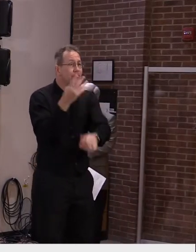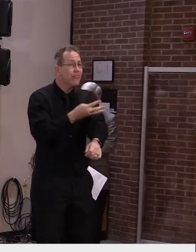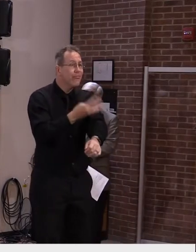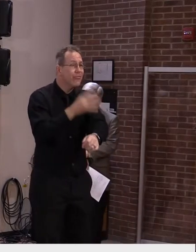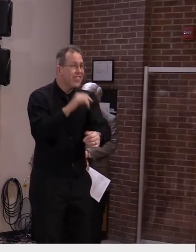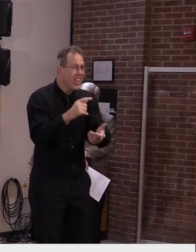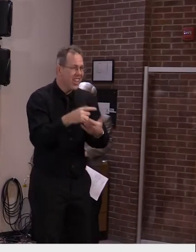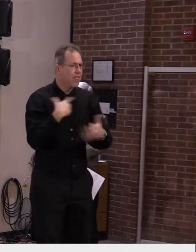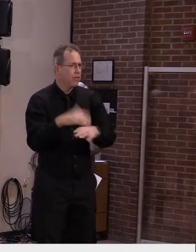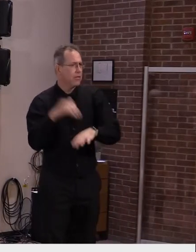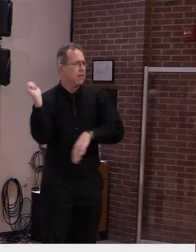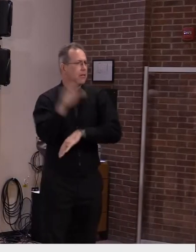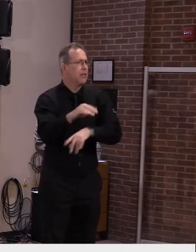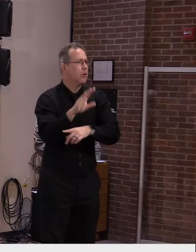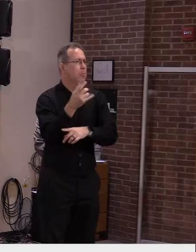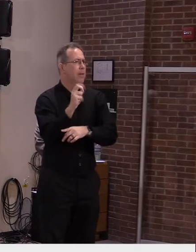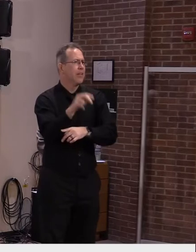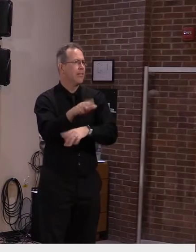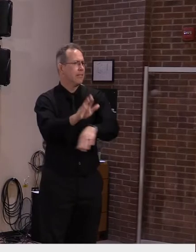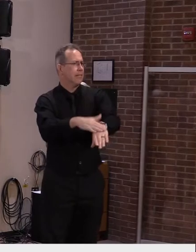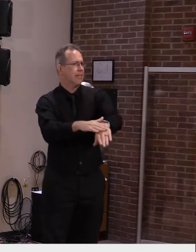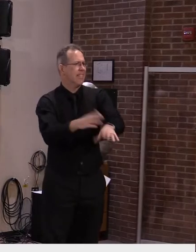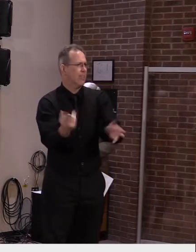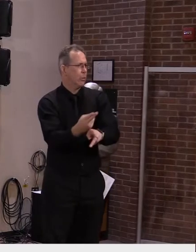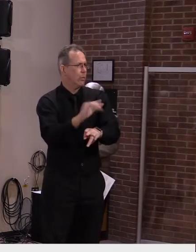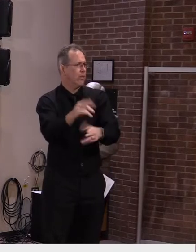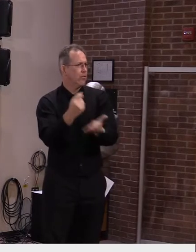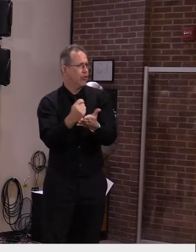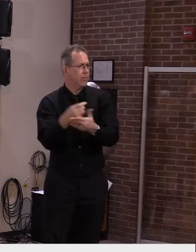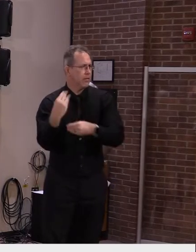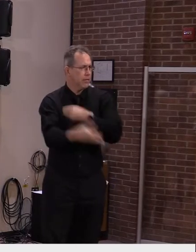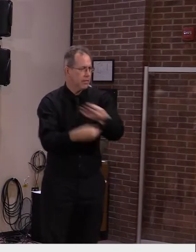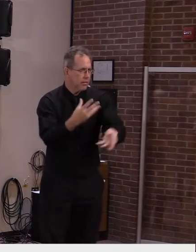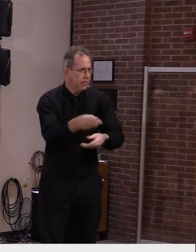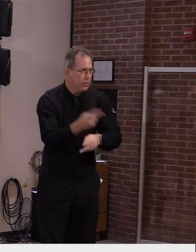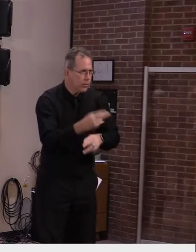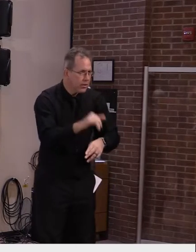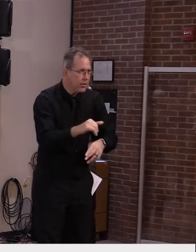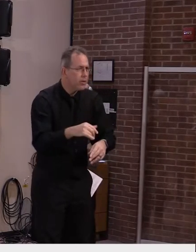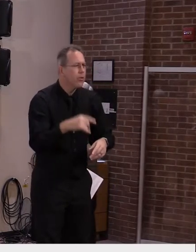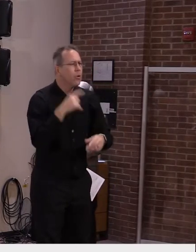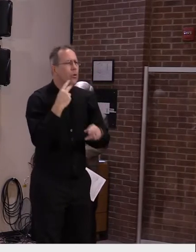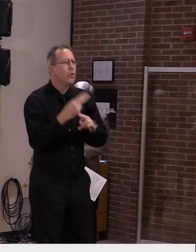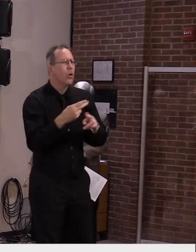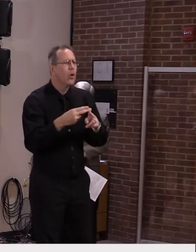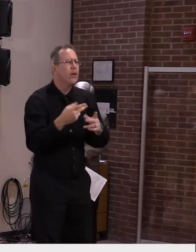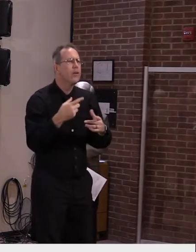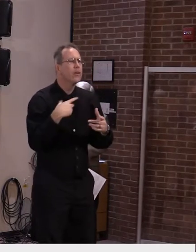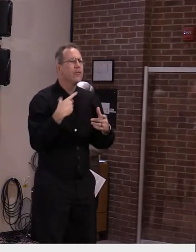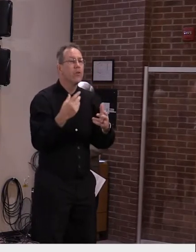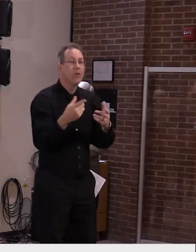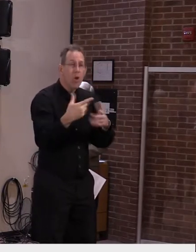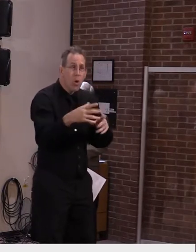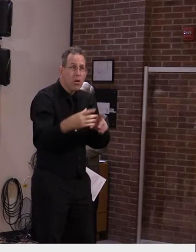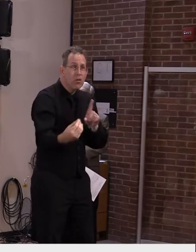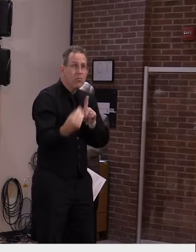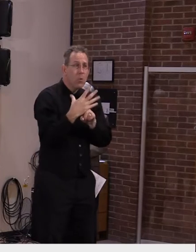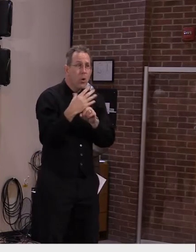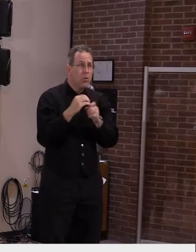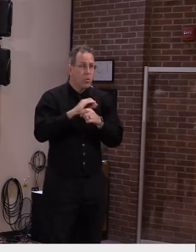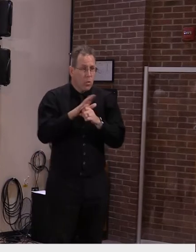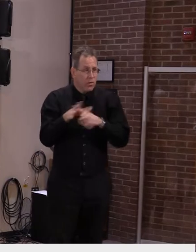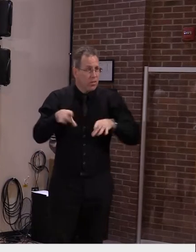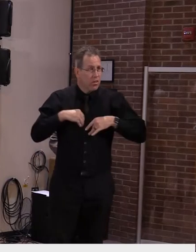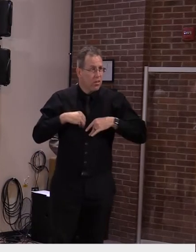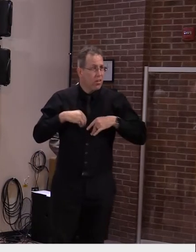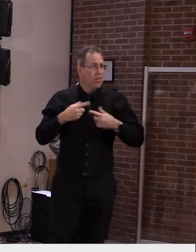facility. For both treatment and for what we call post-exposure prophylaxis, meaning trying to prevent a